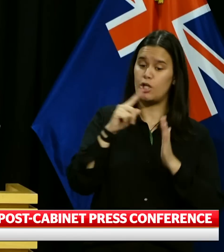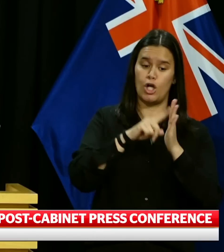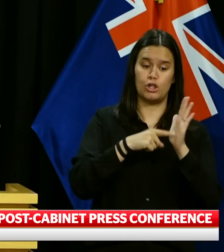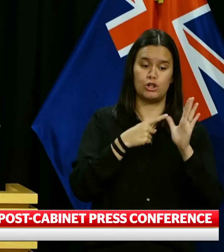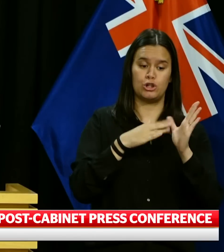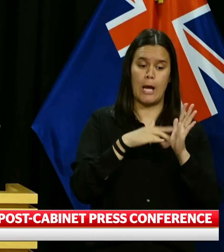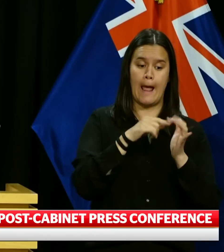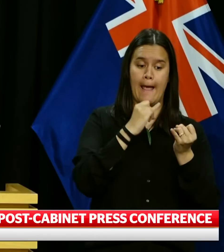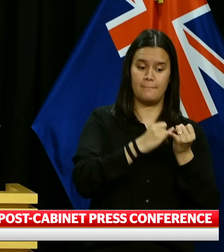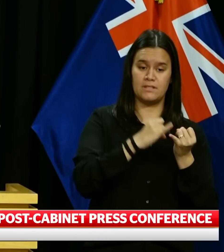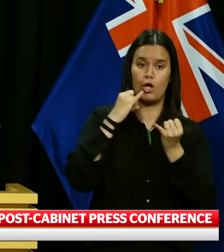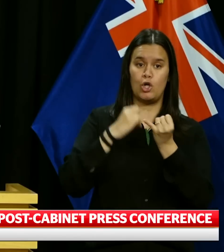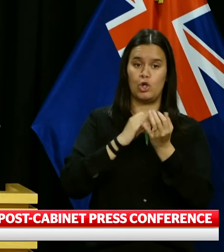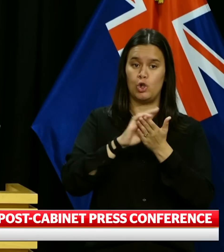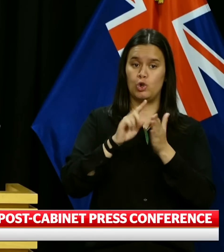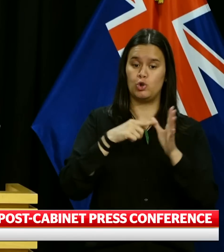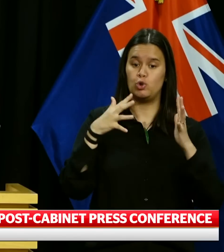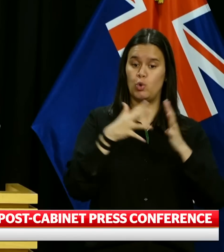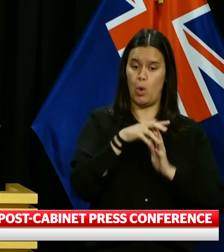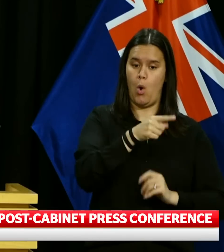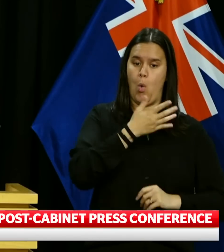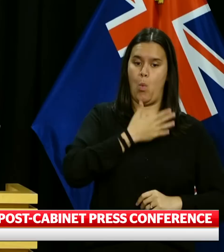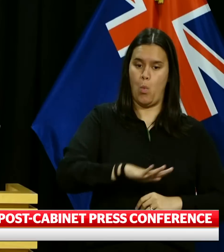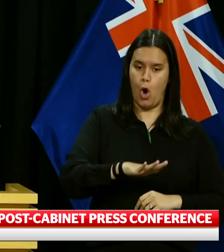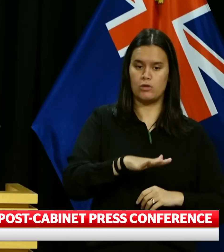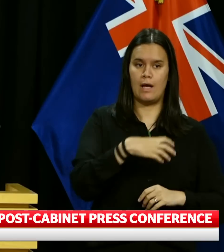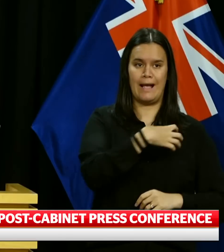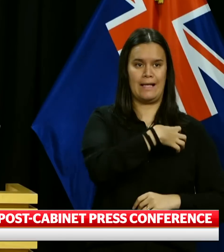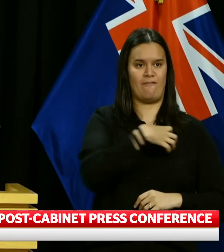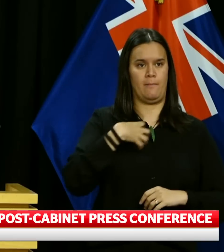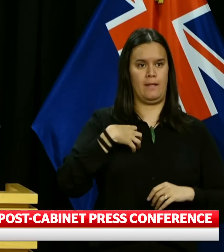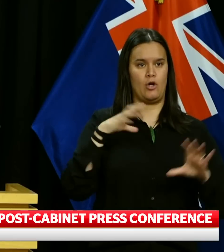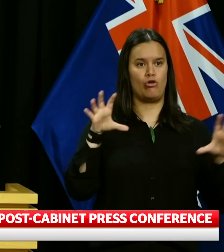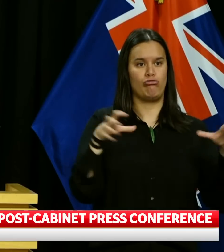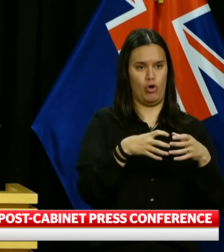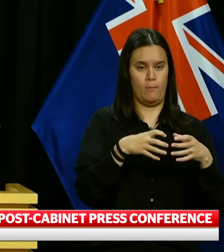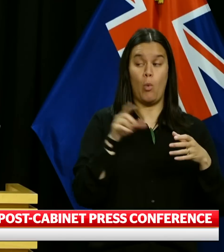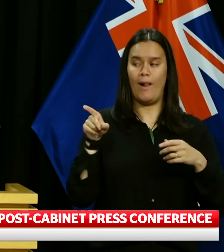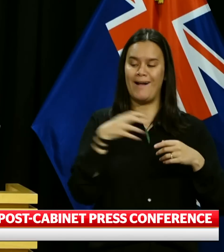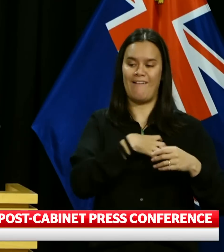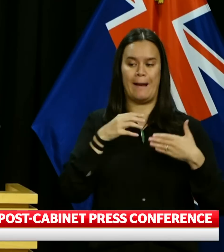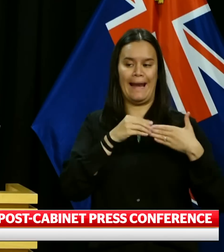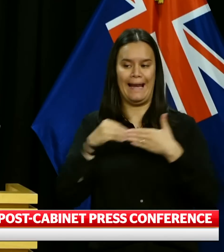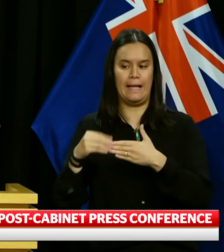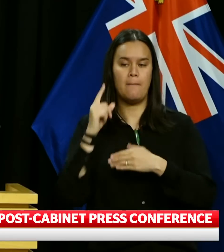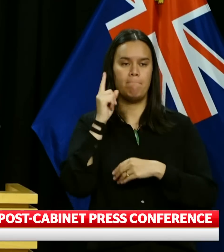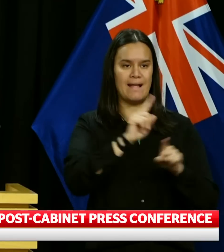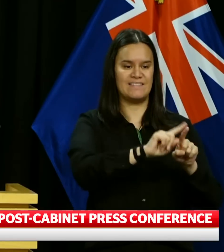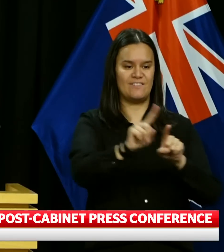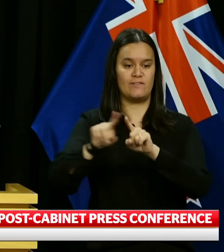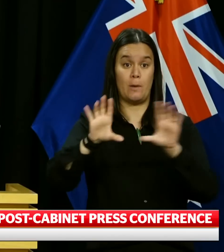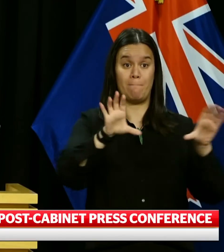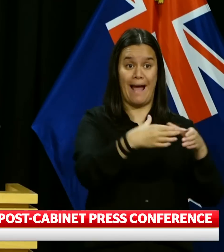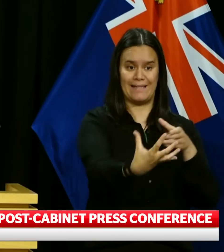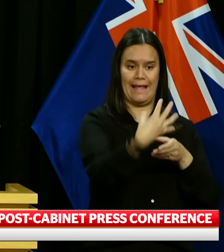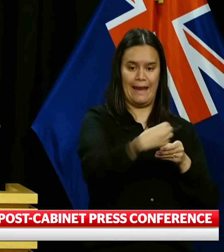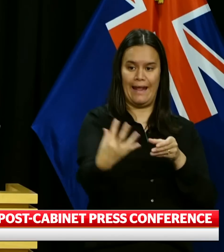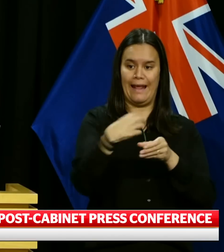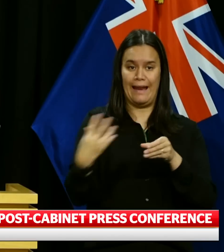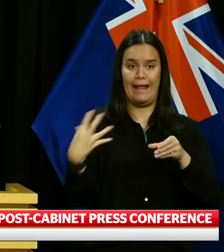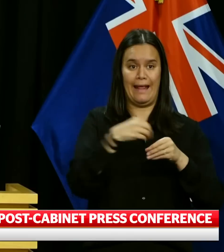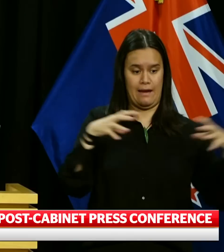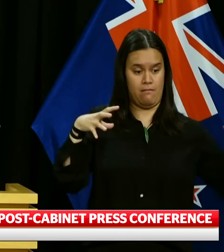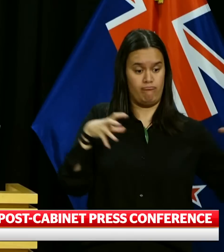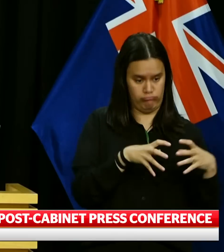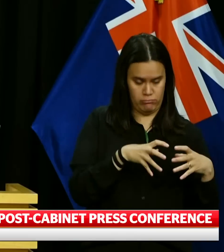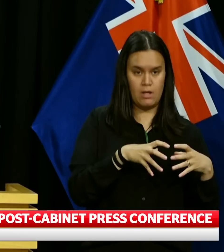calls for a cross-party group, preferably led by the government, that he renewed last week, to meet